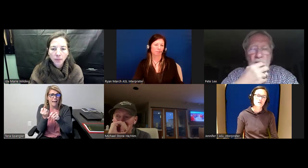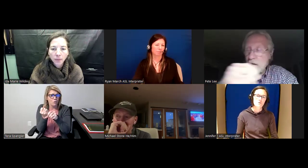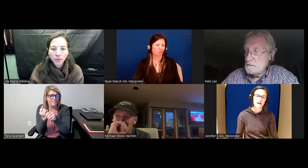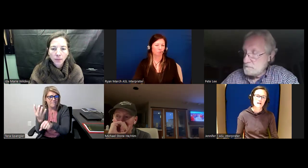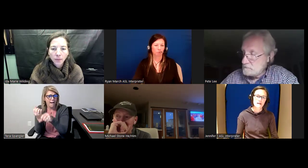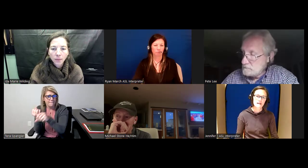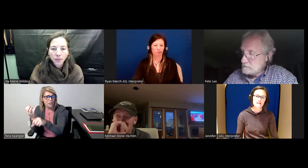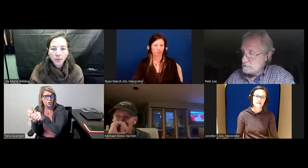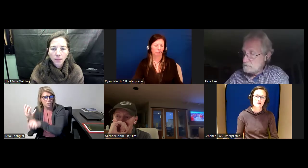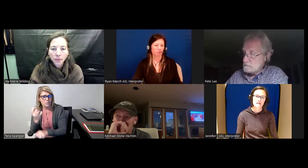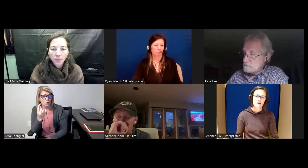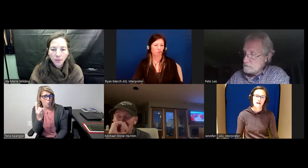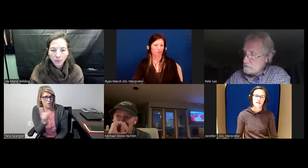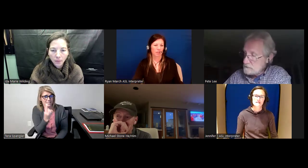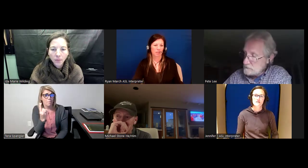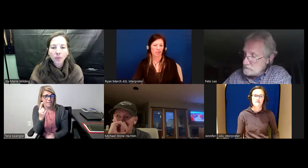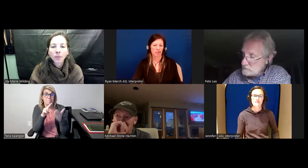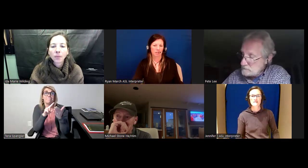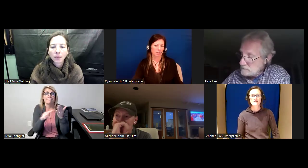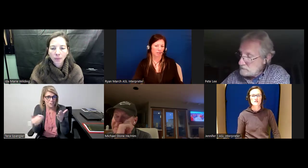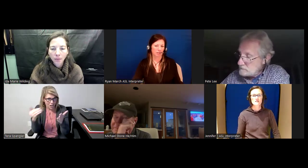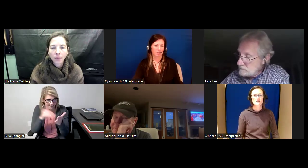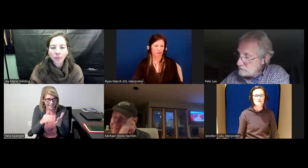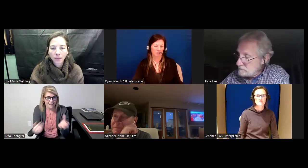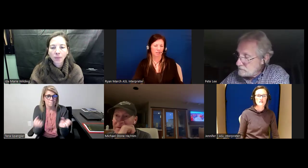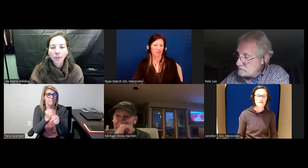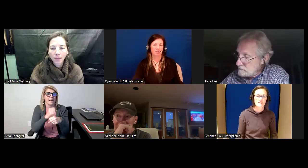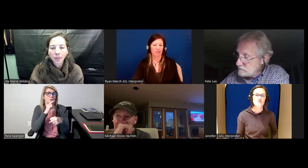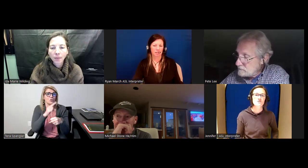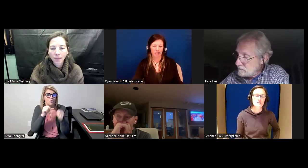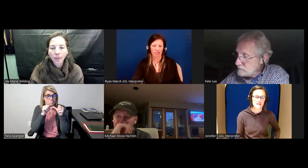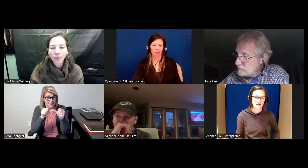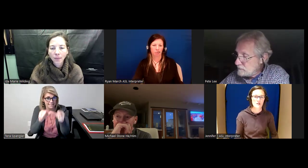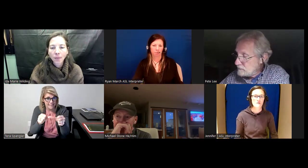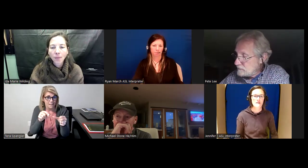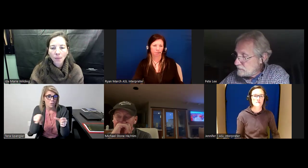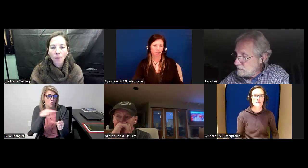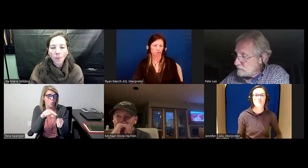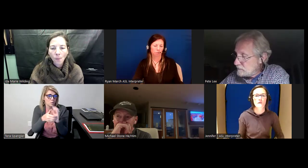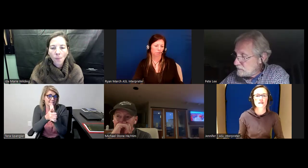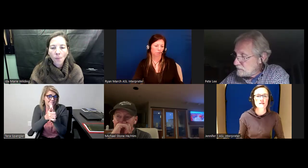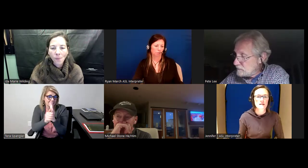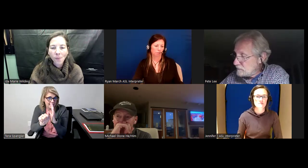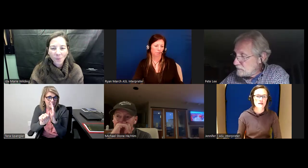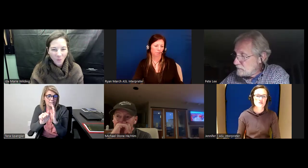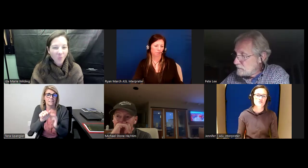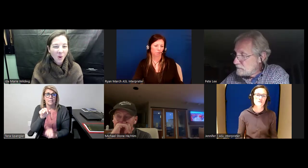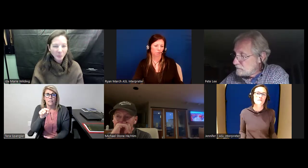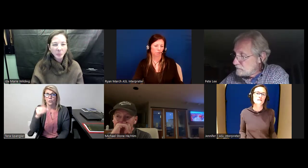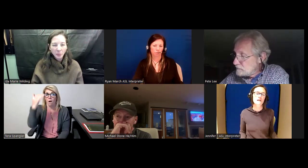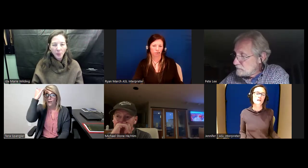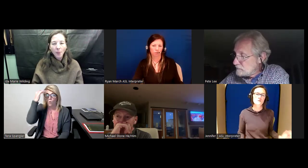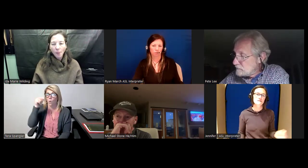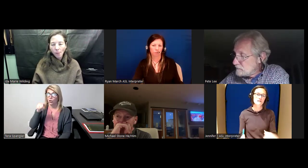initial requirement. I think it's every 5 years or something like that. So she'll check in again with them at that point to make sure that